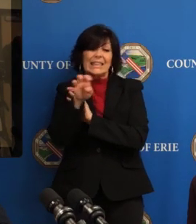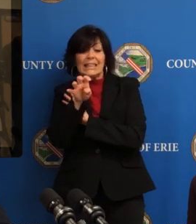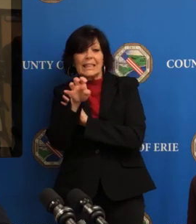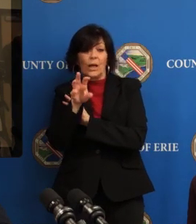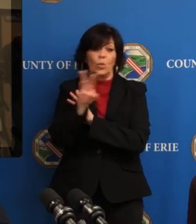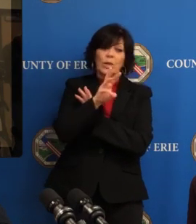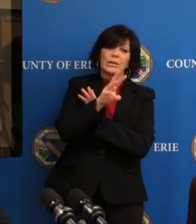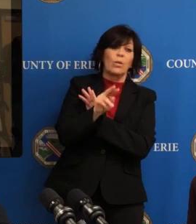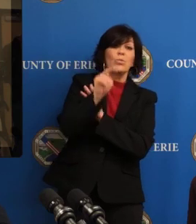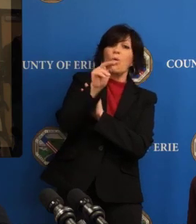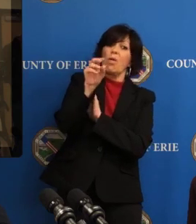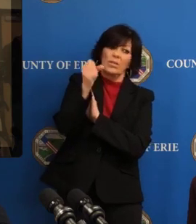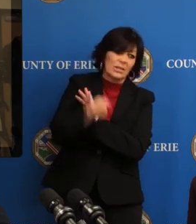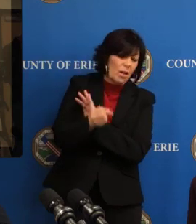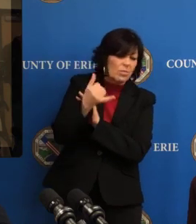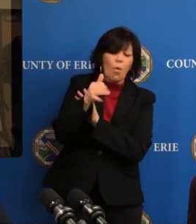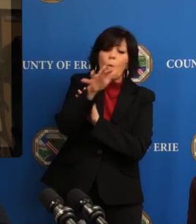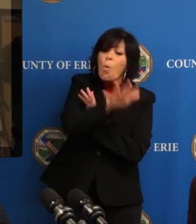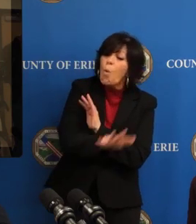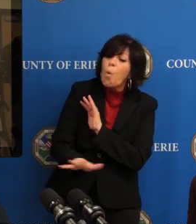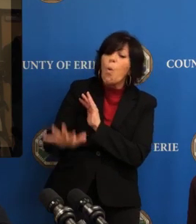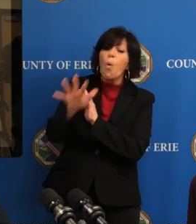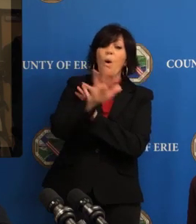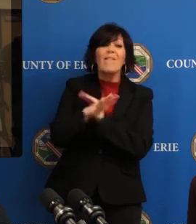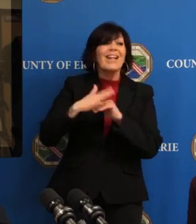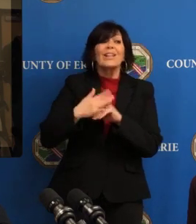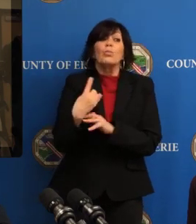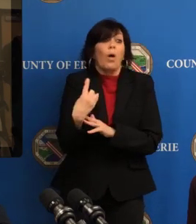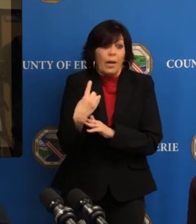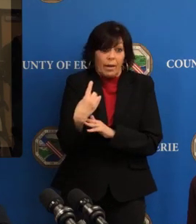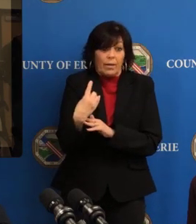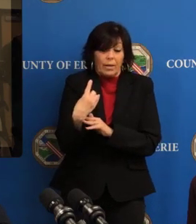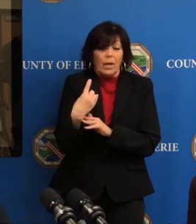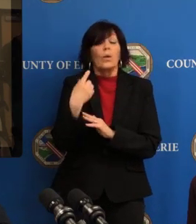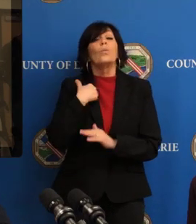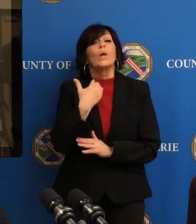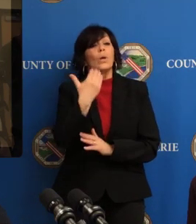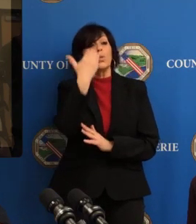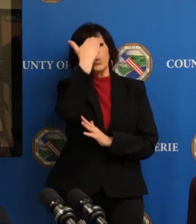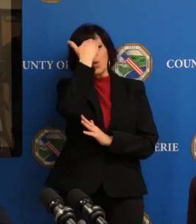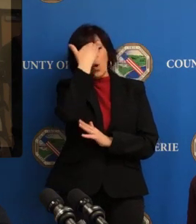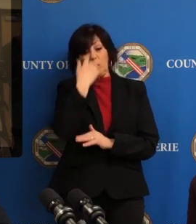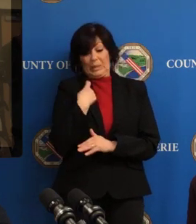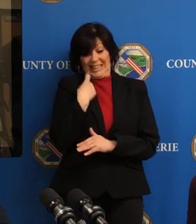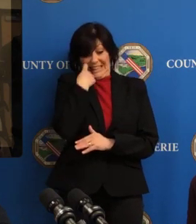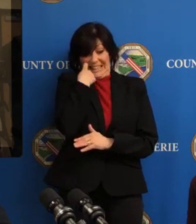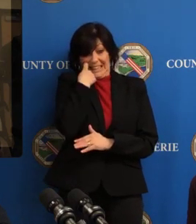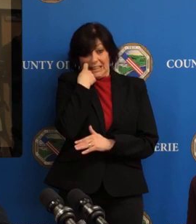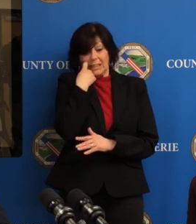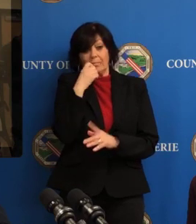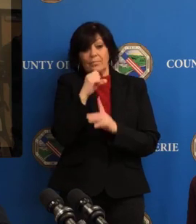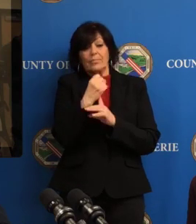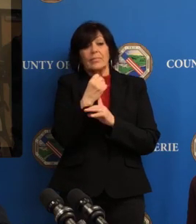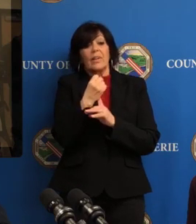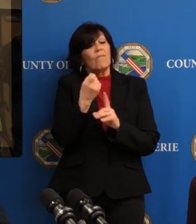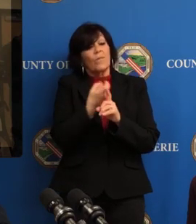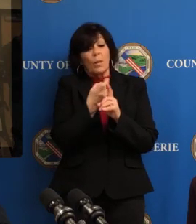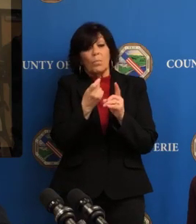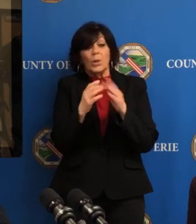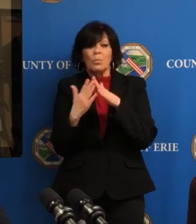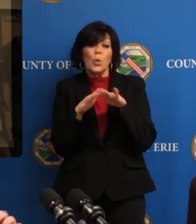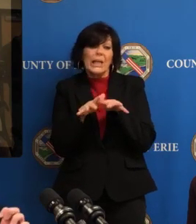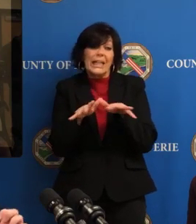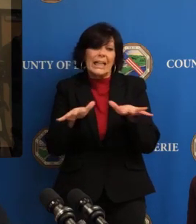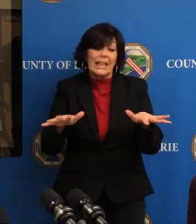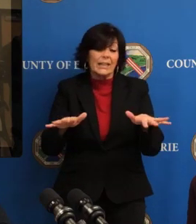North Buffalo, and South Buffalo all have at least one case, and we do know that the most recent cases are almost all community spread. So as